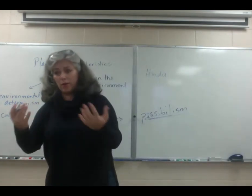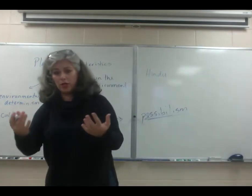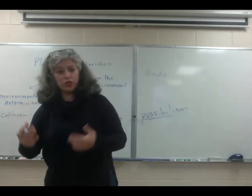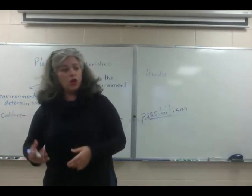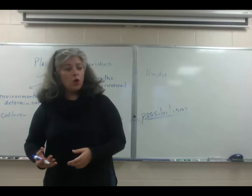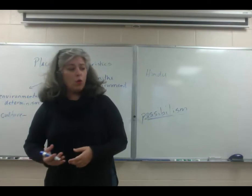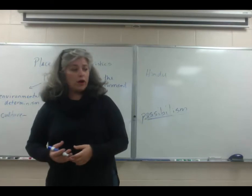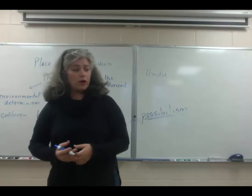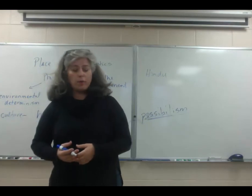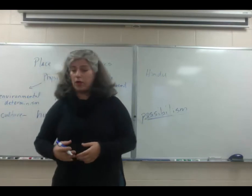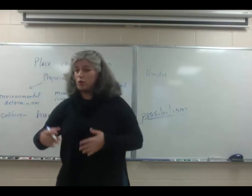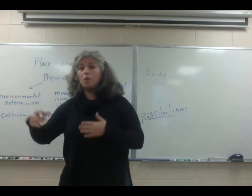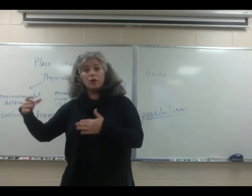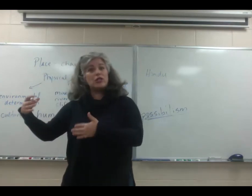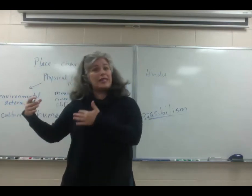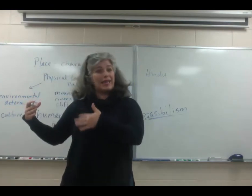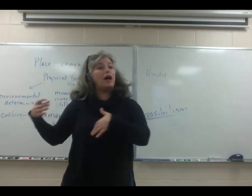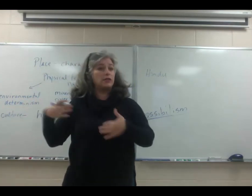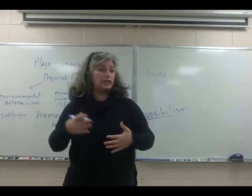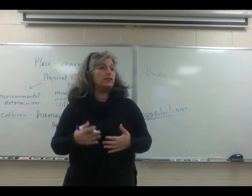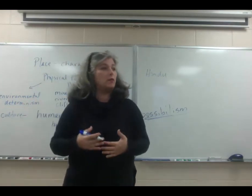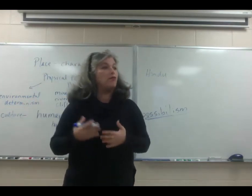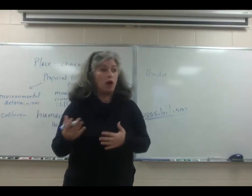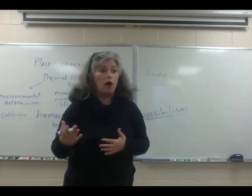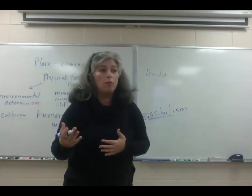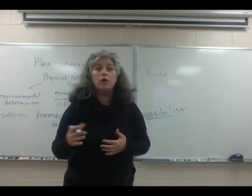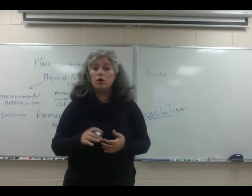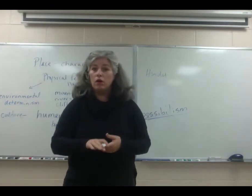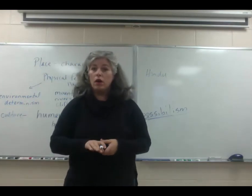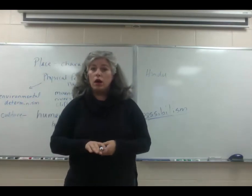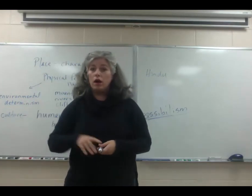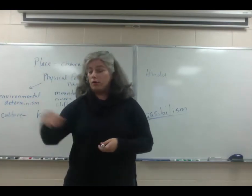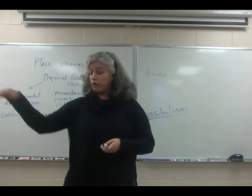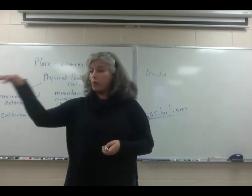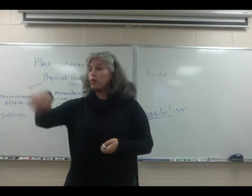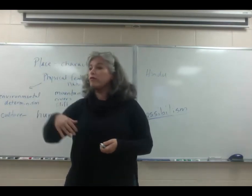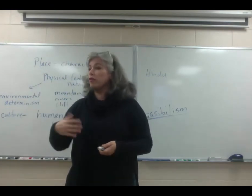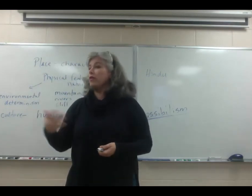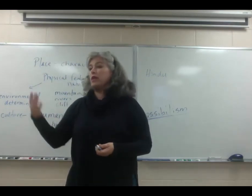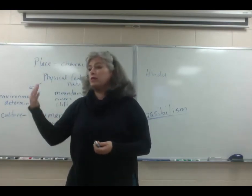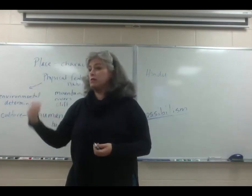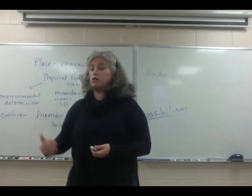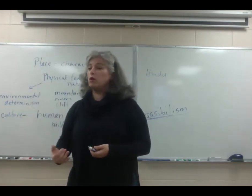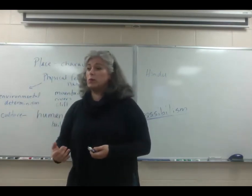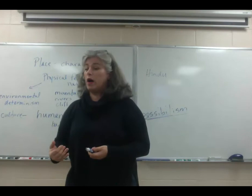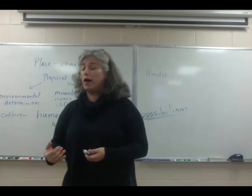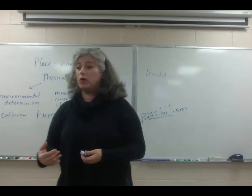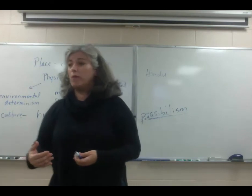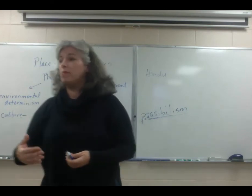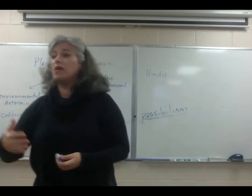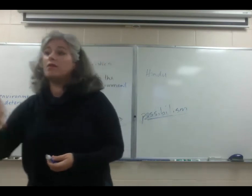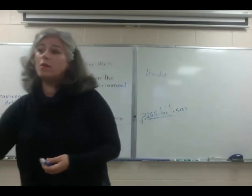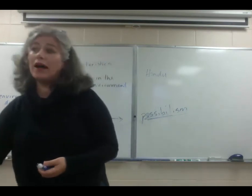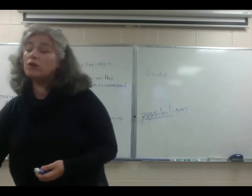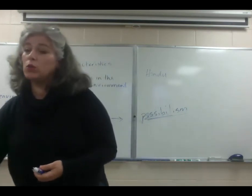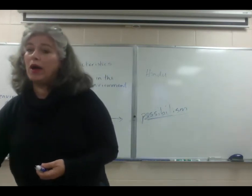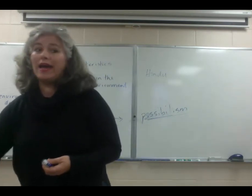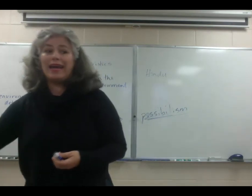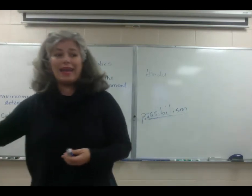much water, but you can build a canal system from the river that is close by, or maybe even miles away, and